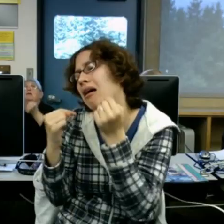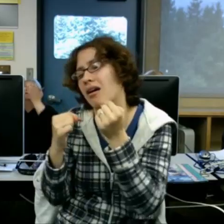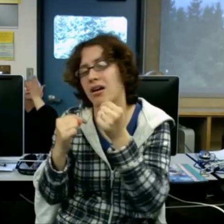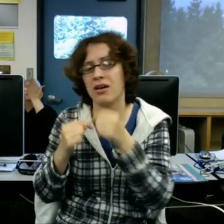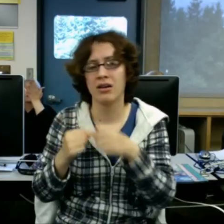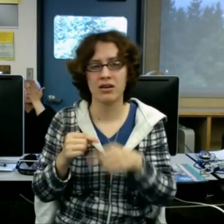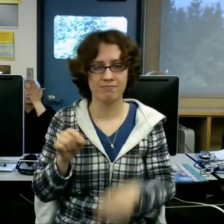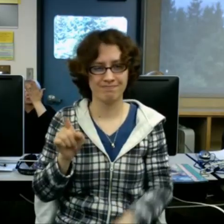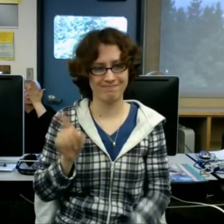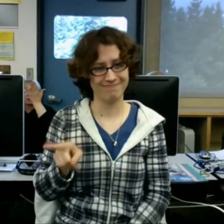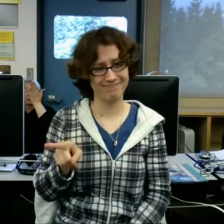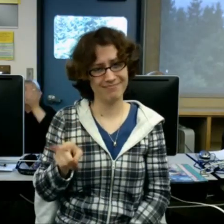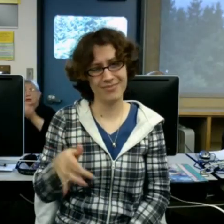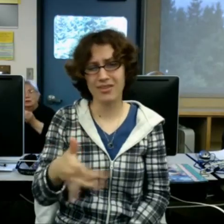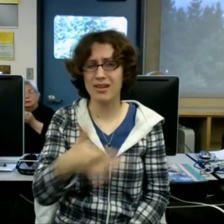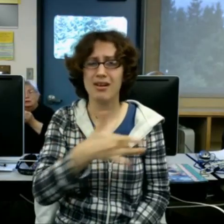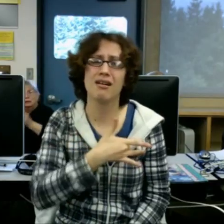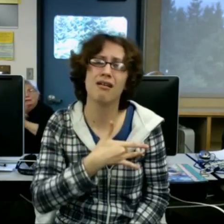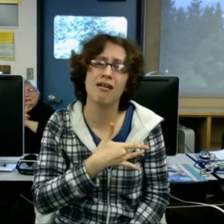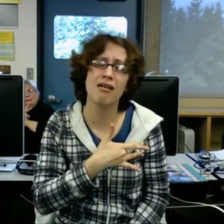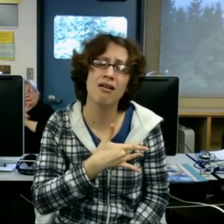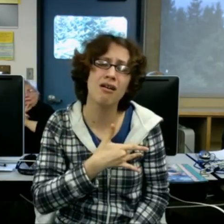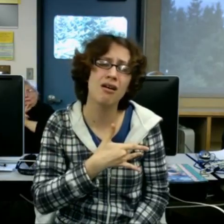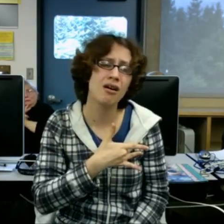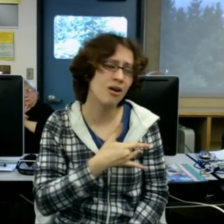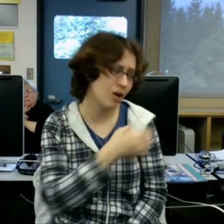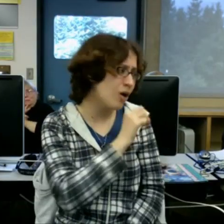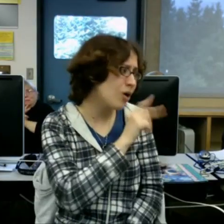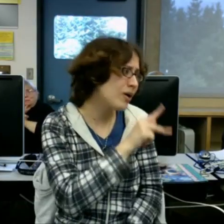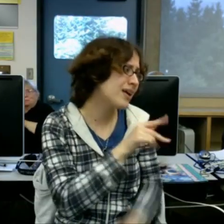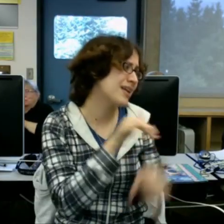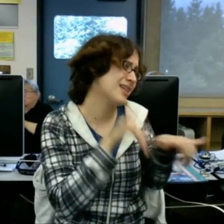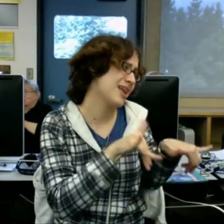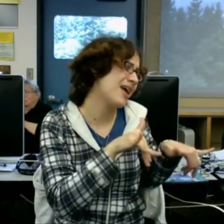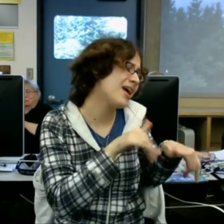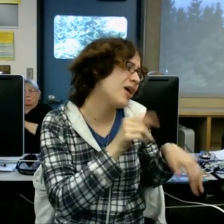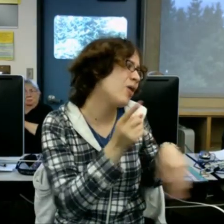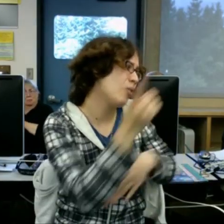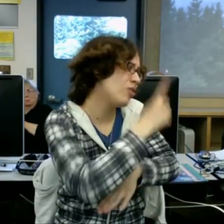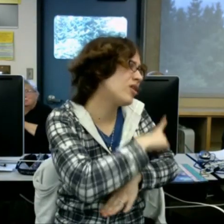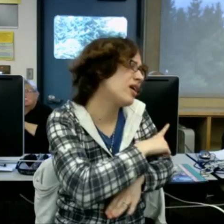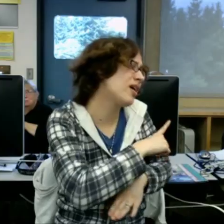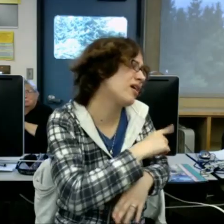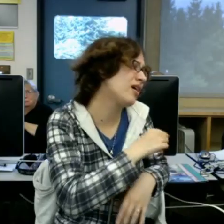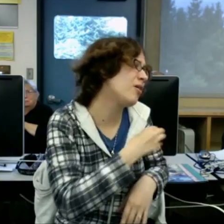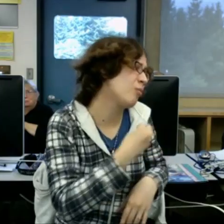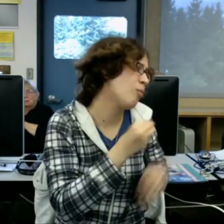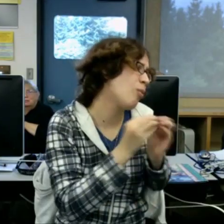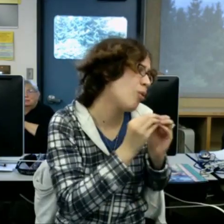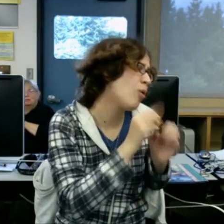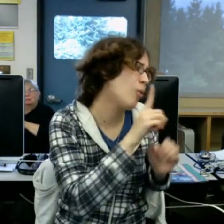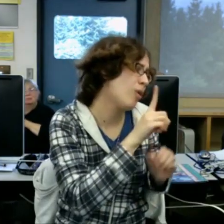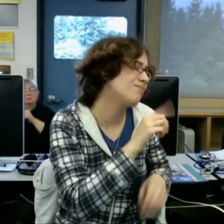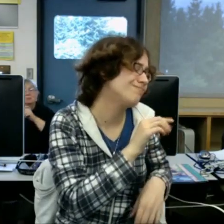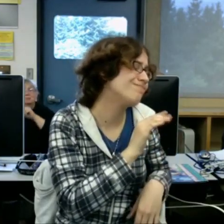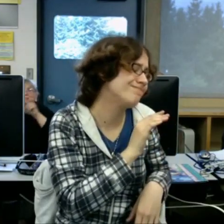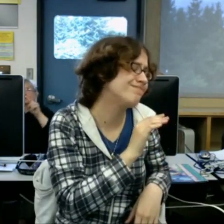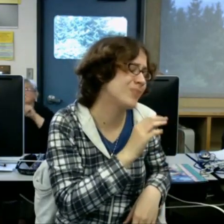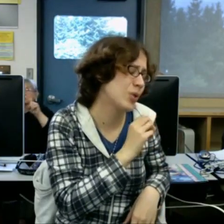oh." Oh, Beauty, her heart was touched. "Okay," she said, "I'll stay 1 day, 1 more day.